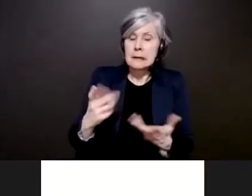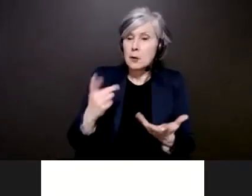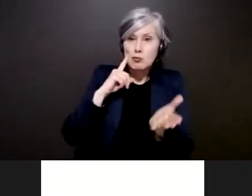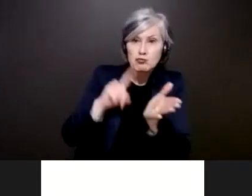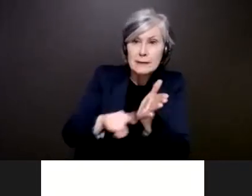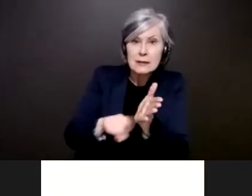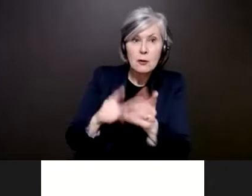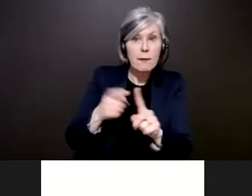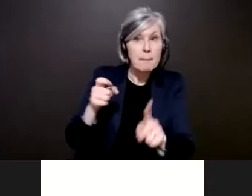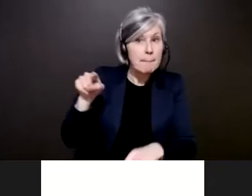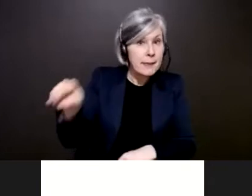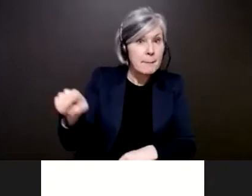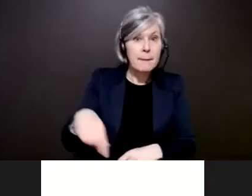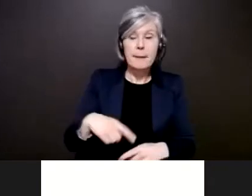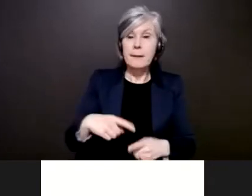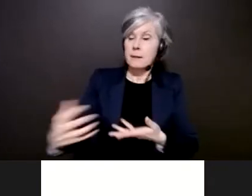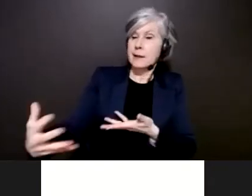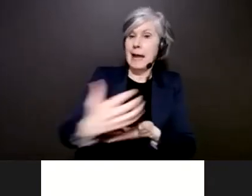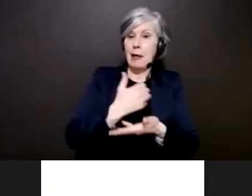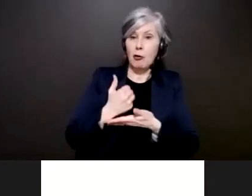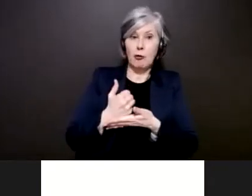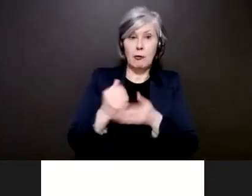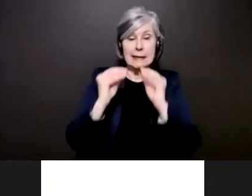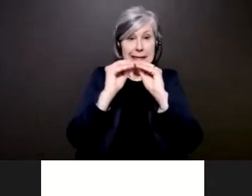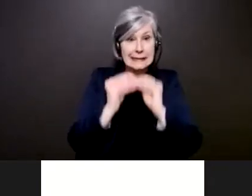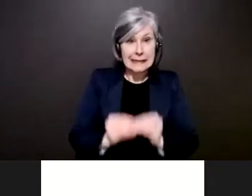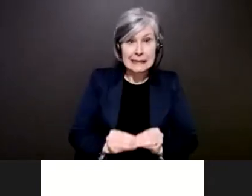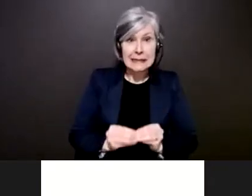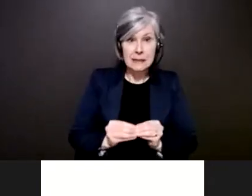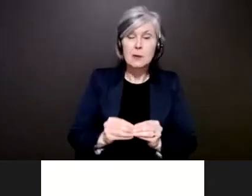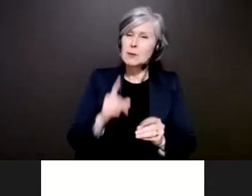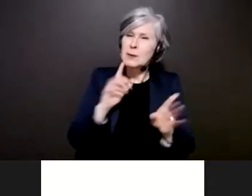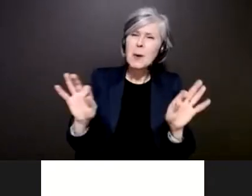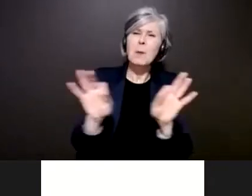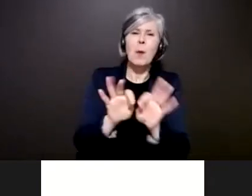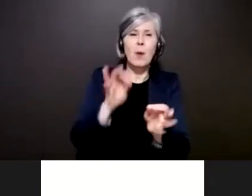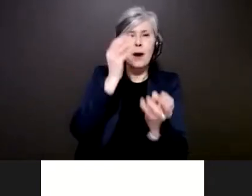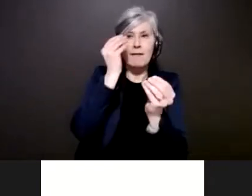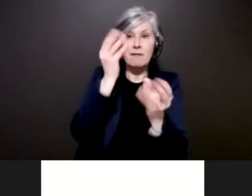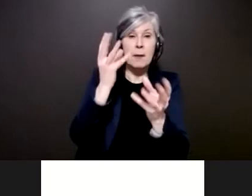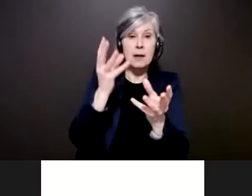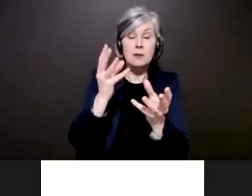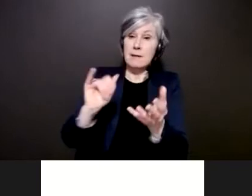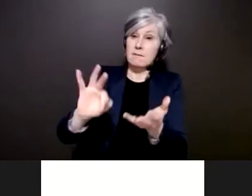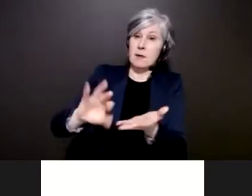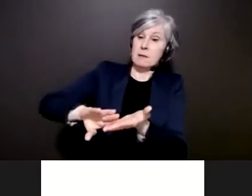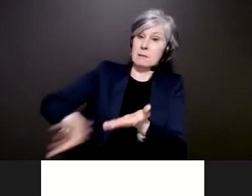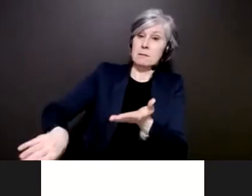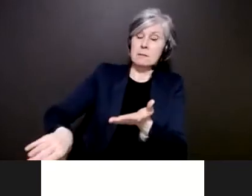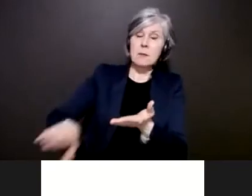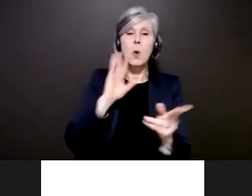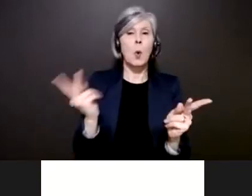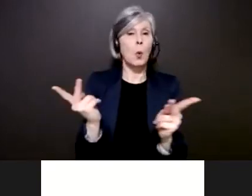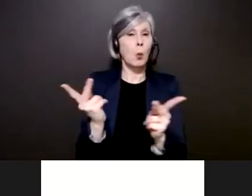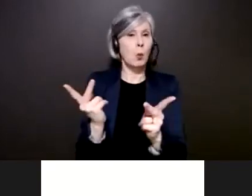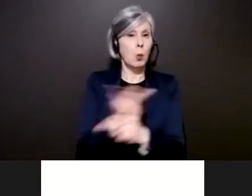of vital statistics, and other relevant data collection. This biased data contributes to ageism because it